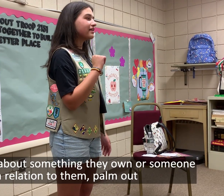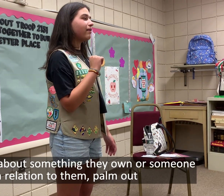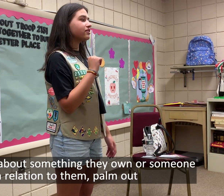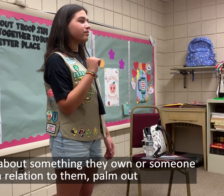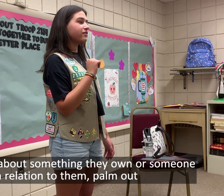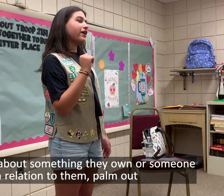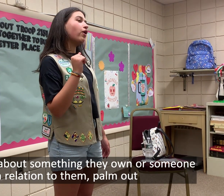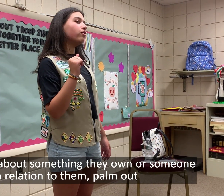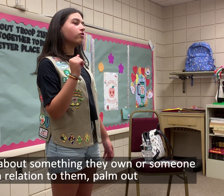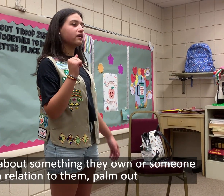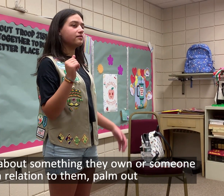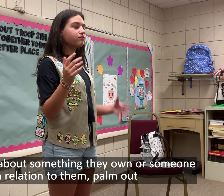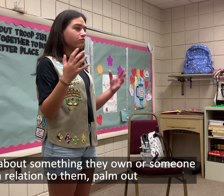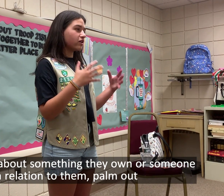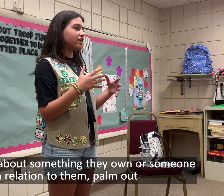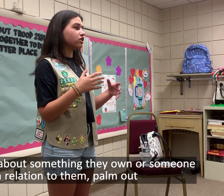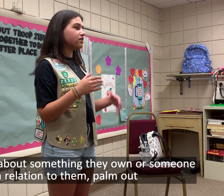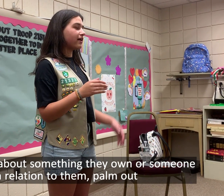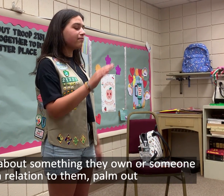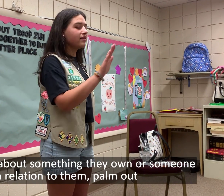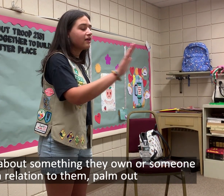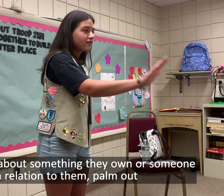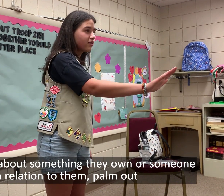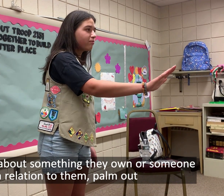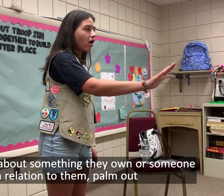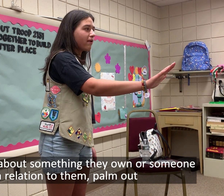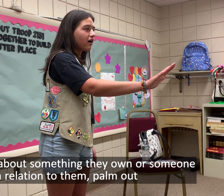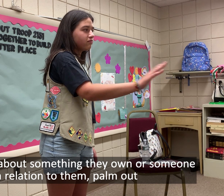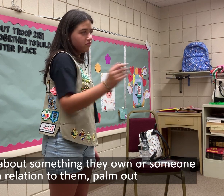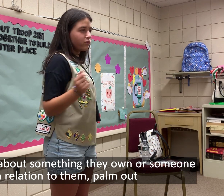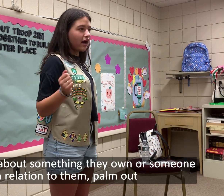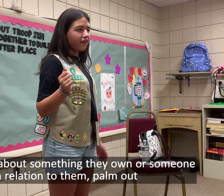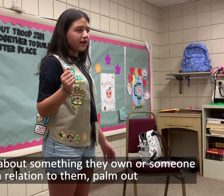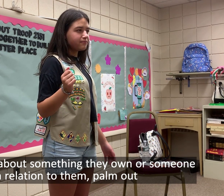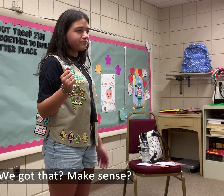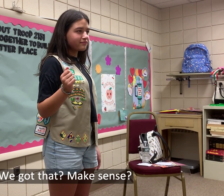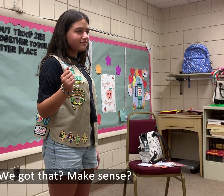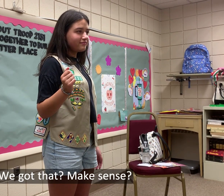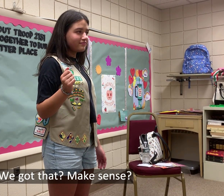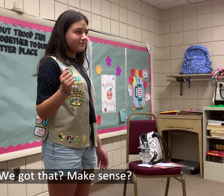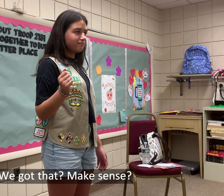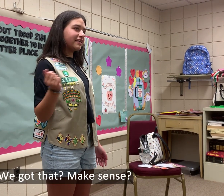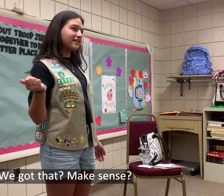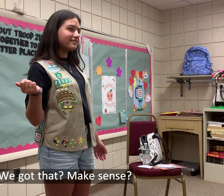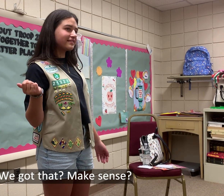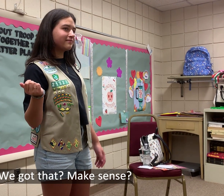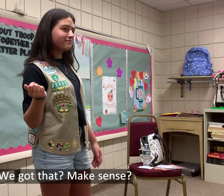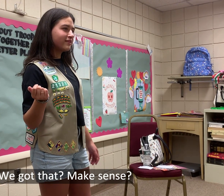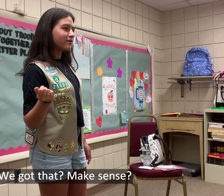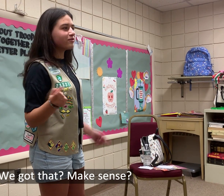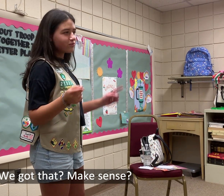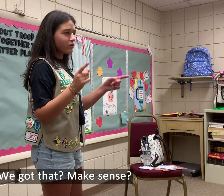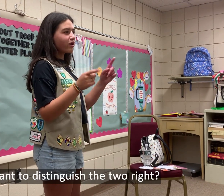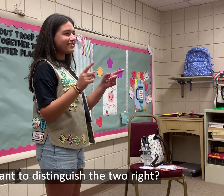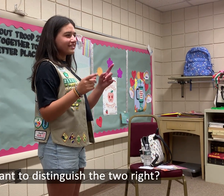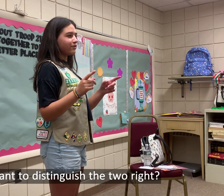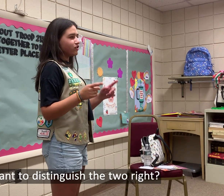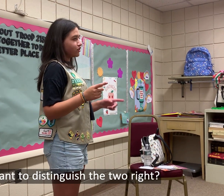about something that they own or in relation to them, the palm out. We got that? Make sense? We want to distinguish the two,